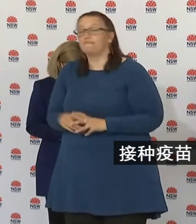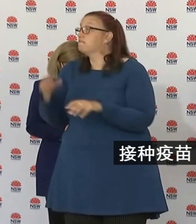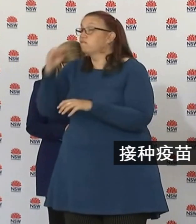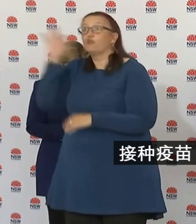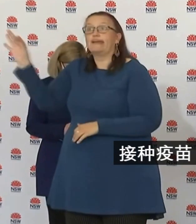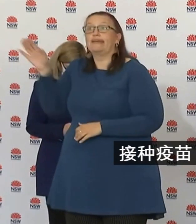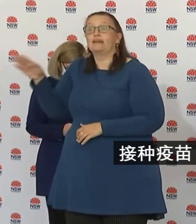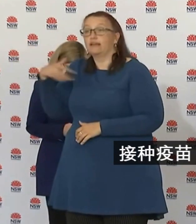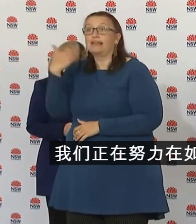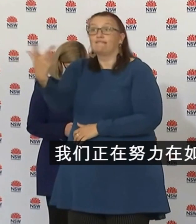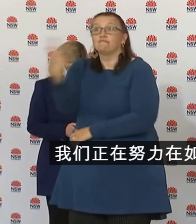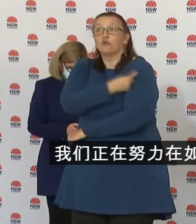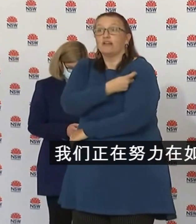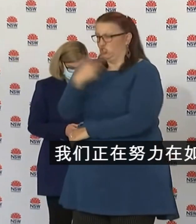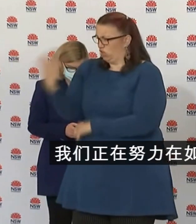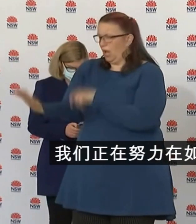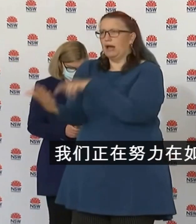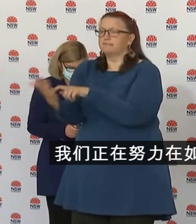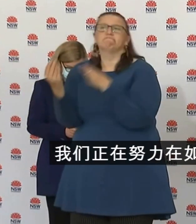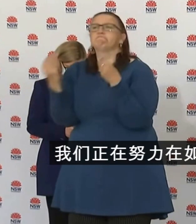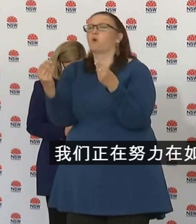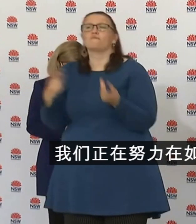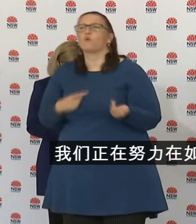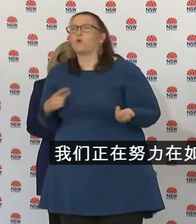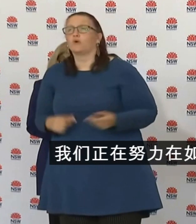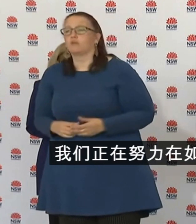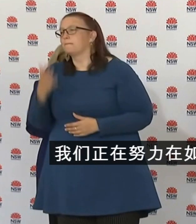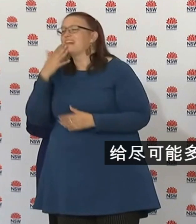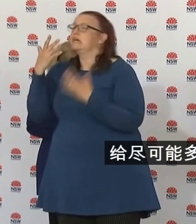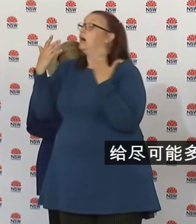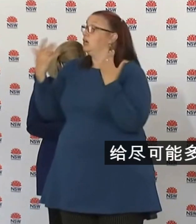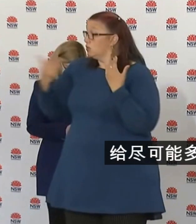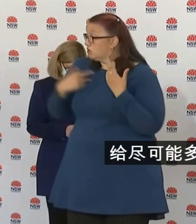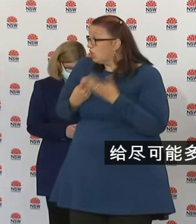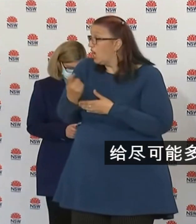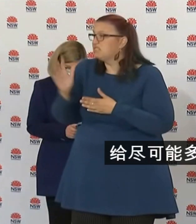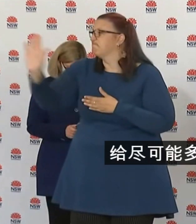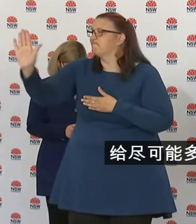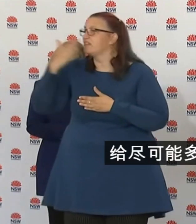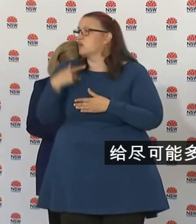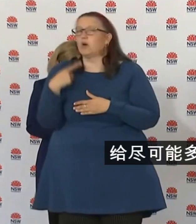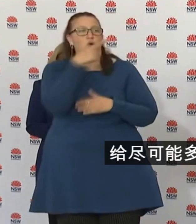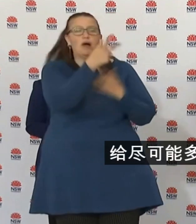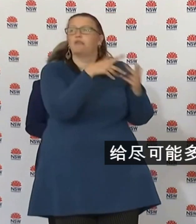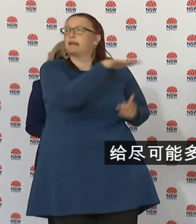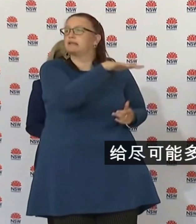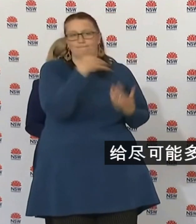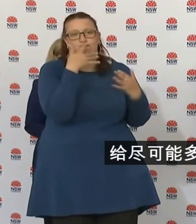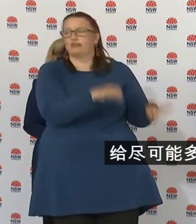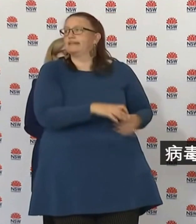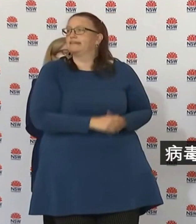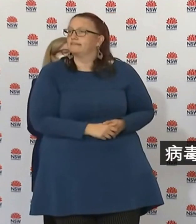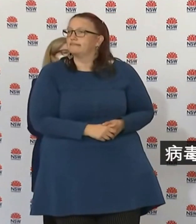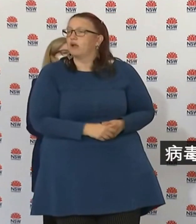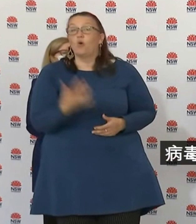that where we had supply issues, we're trying to be very strategic in how we get the vaccines out to as many people as possible, especially in those